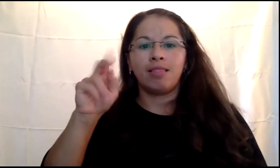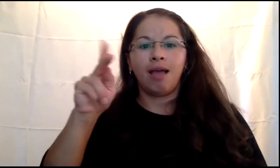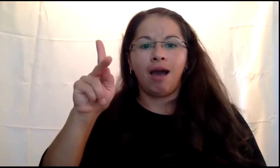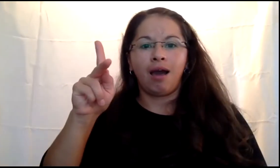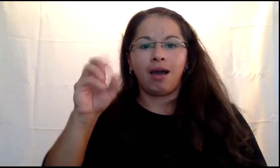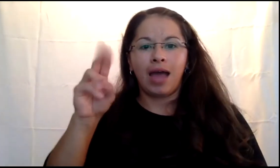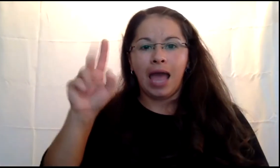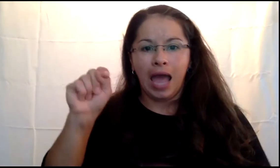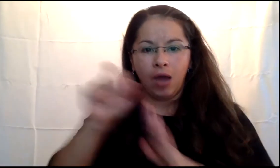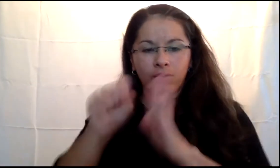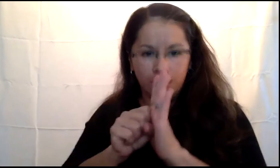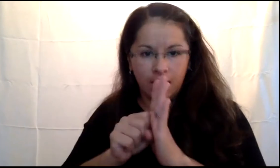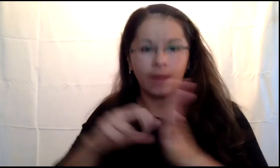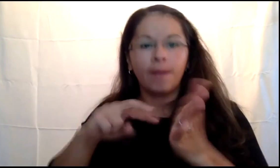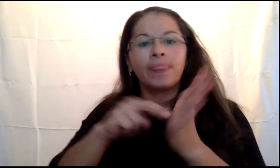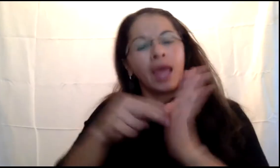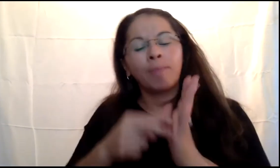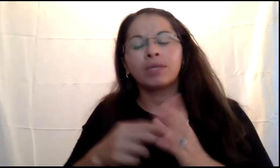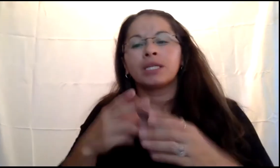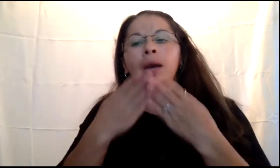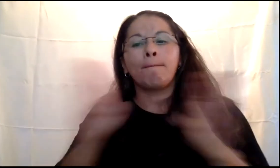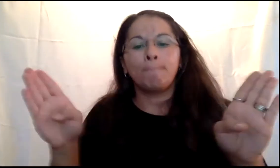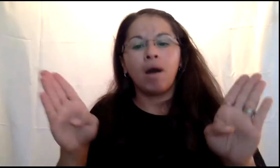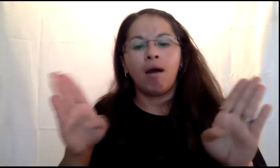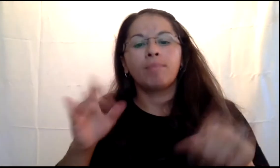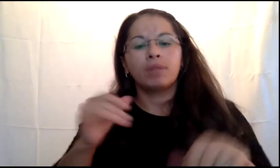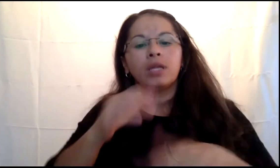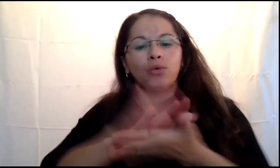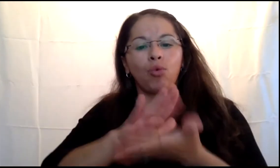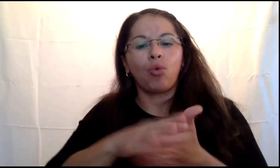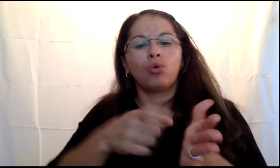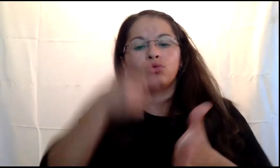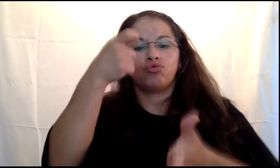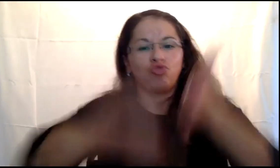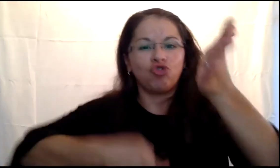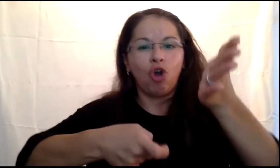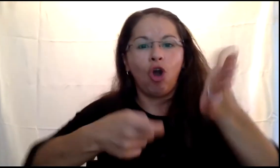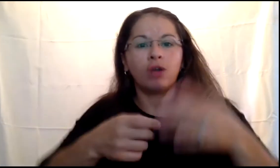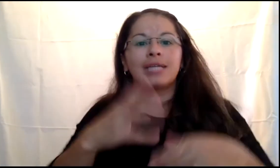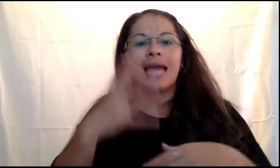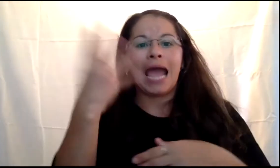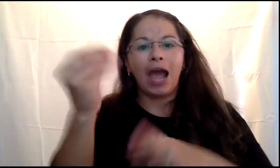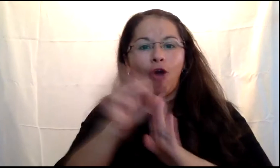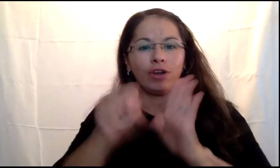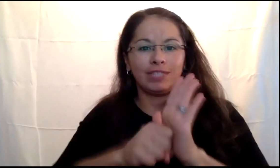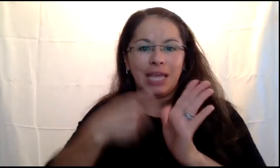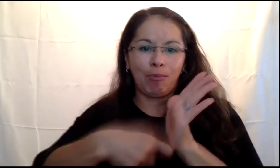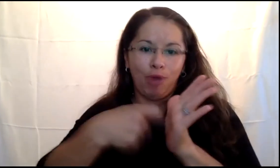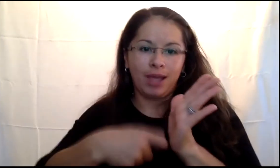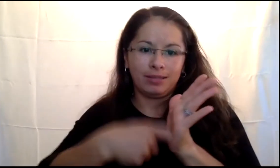charge out-of-state tuition. And so that means that one of the criteria in your college search is